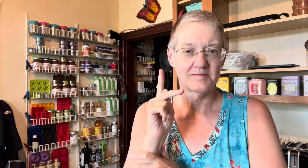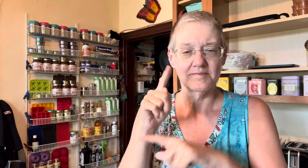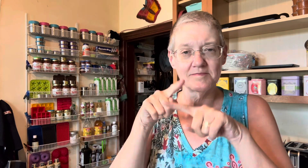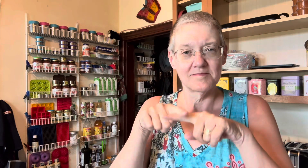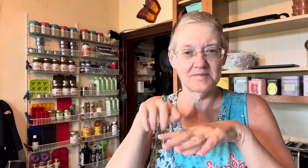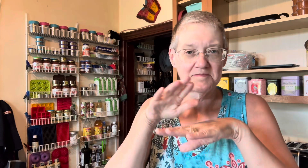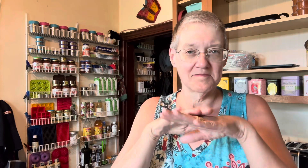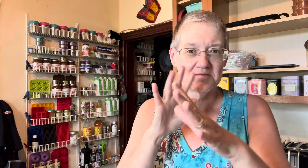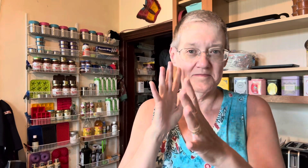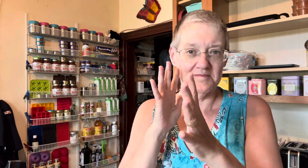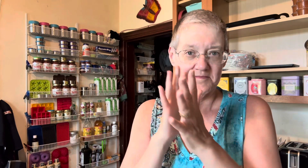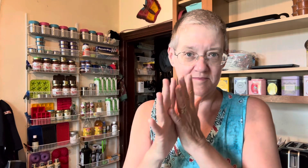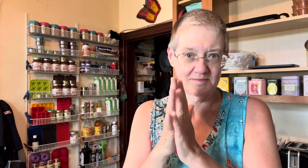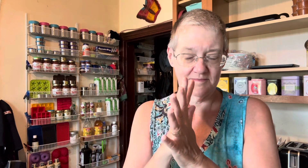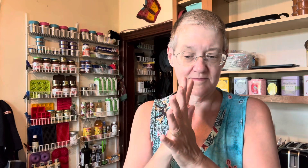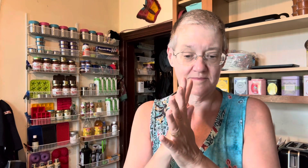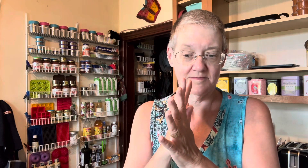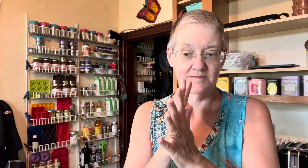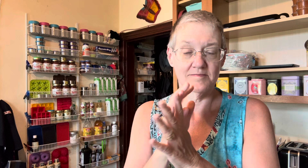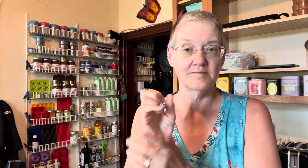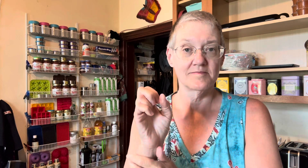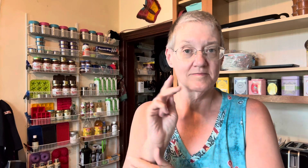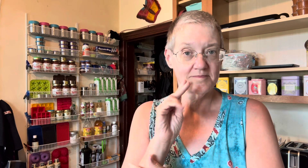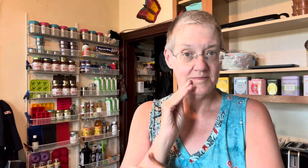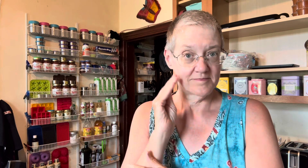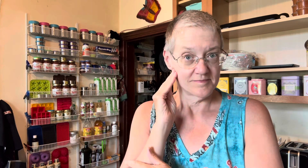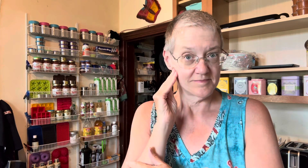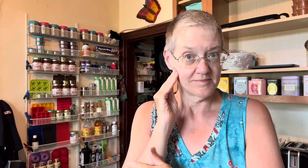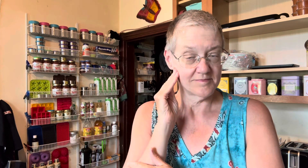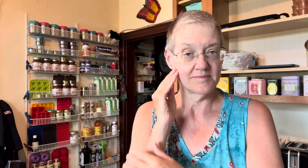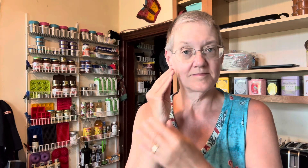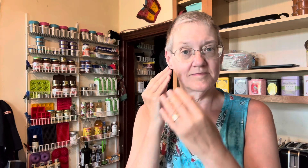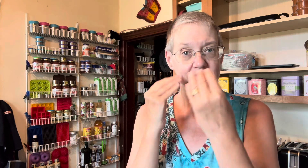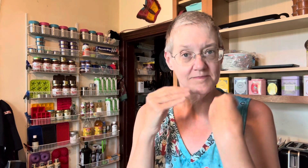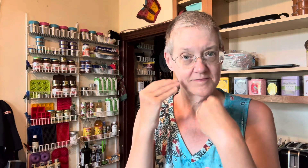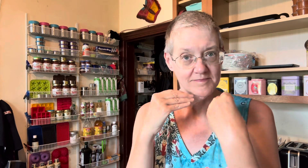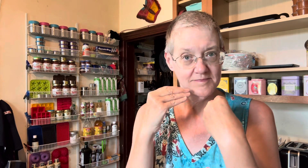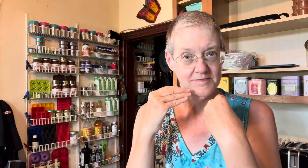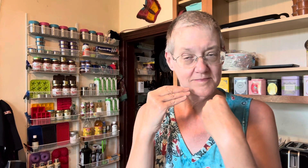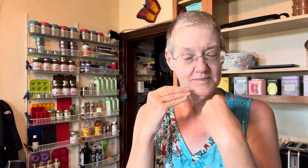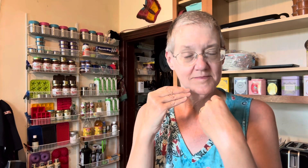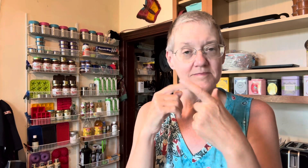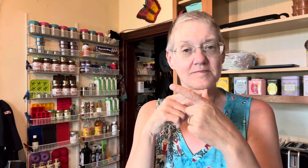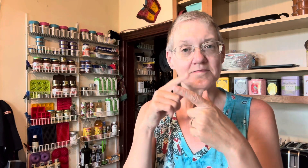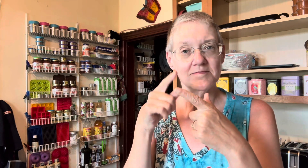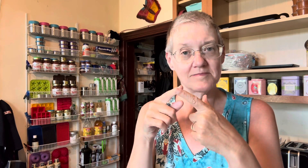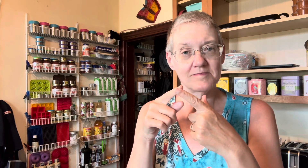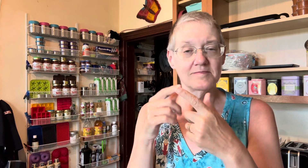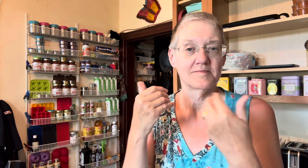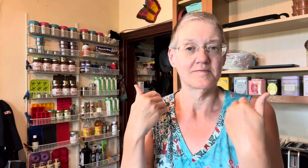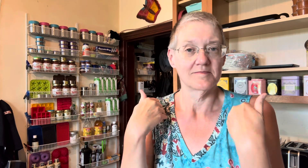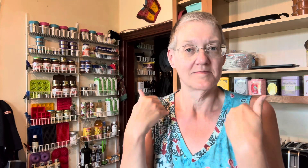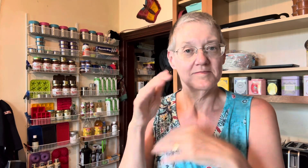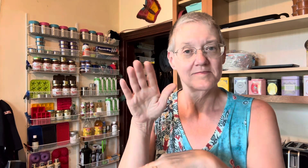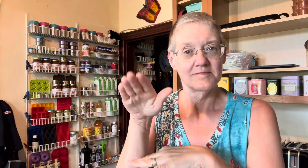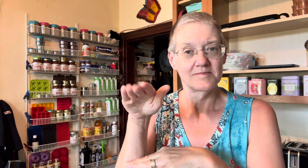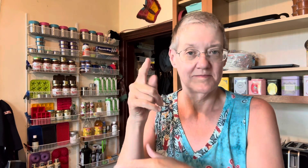Baltimore and an hour trip home, depending on the traffic. When he gets back home, we're going to eat lunch. Then he